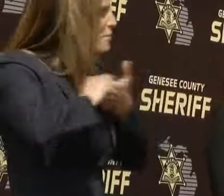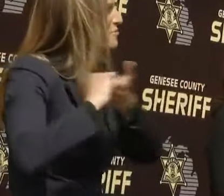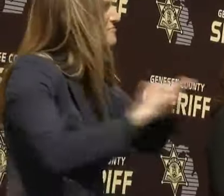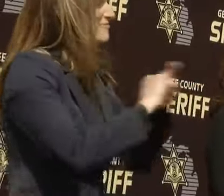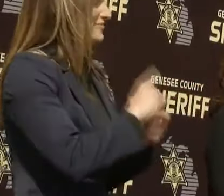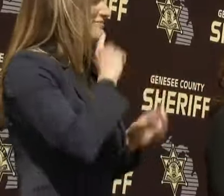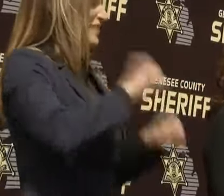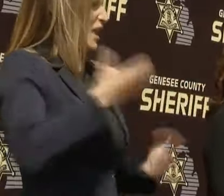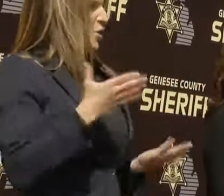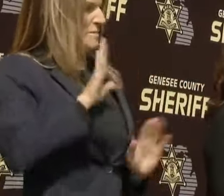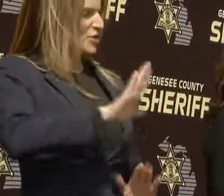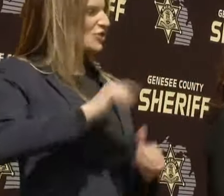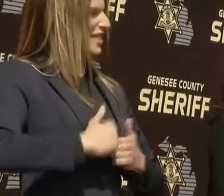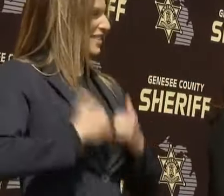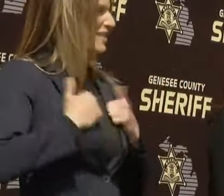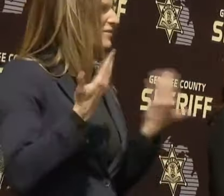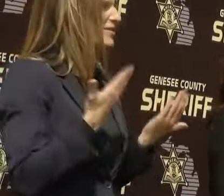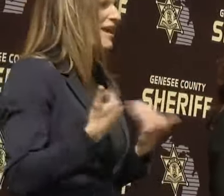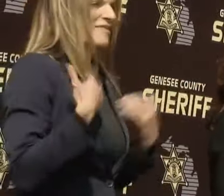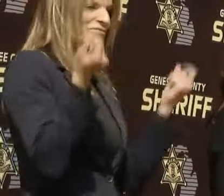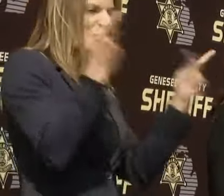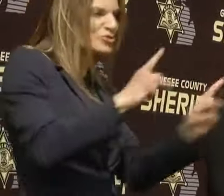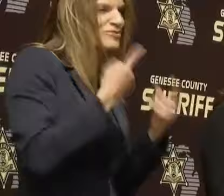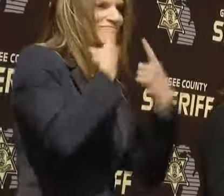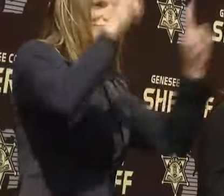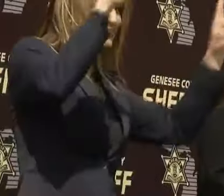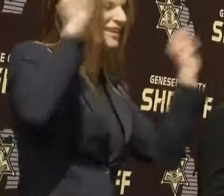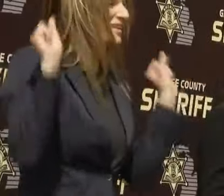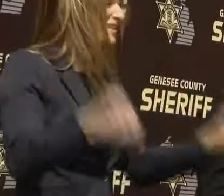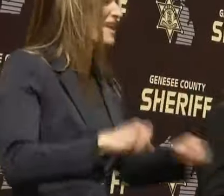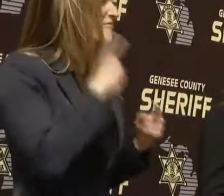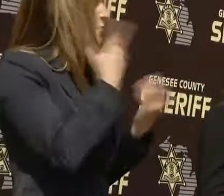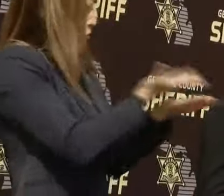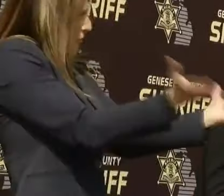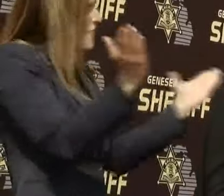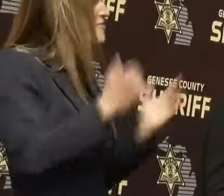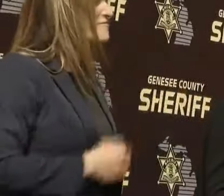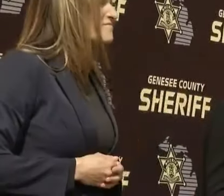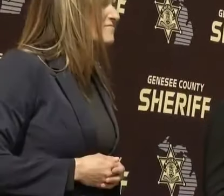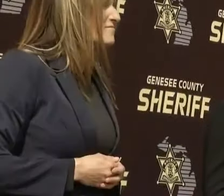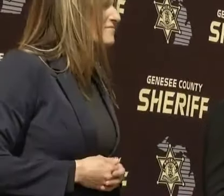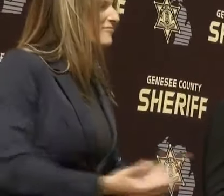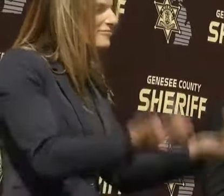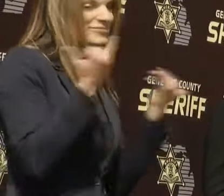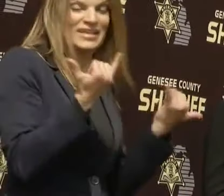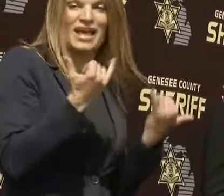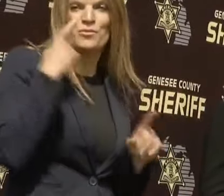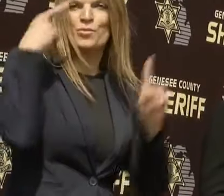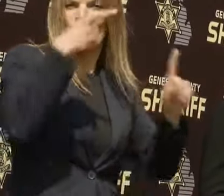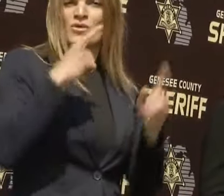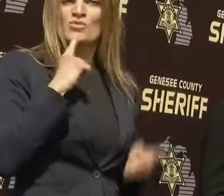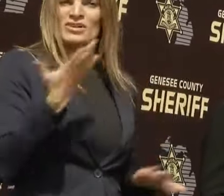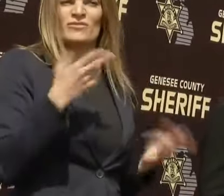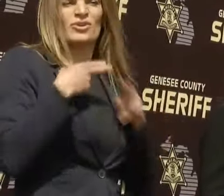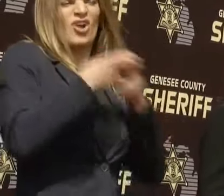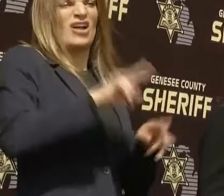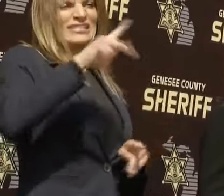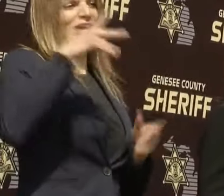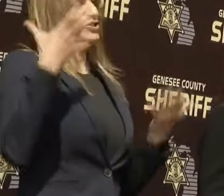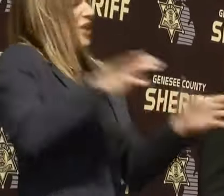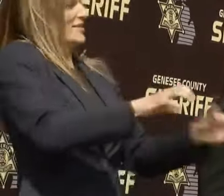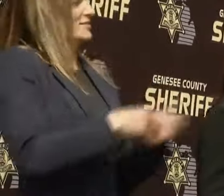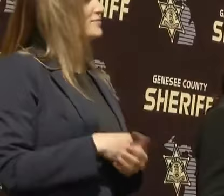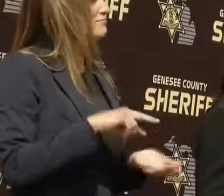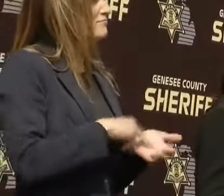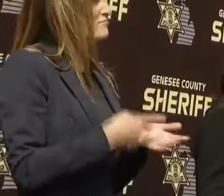can make Michigan a place where there's opportunity for everyone. So today is about second chances. Today is